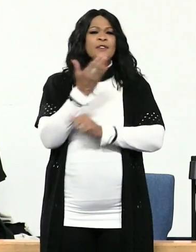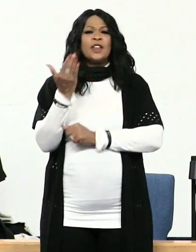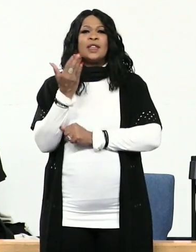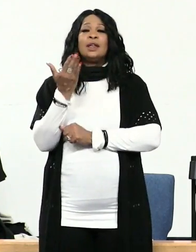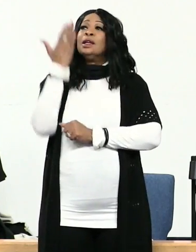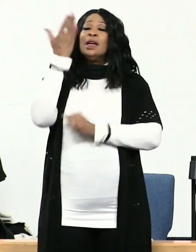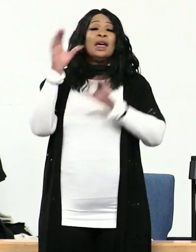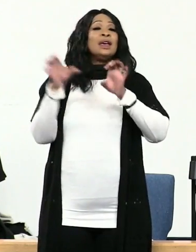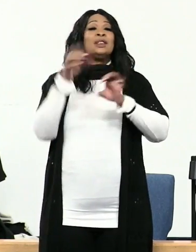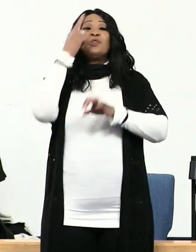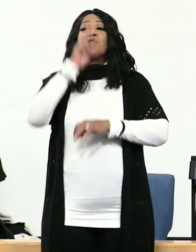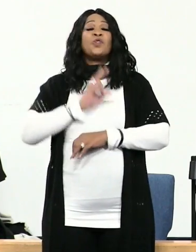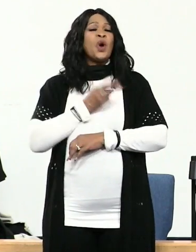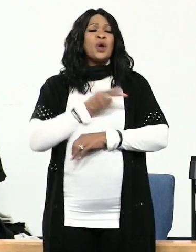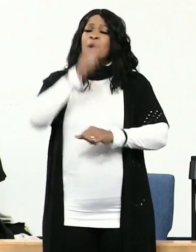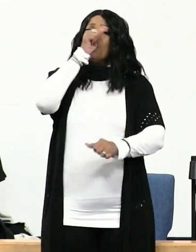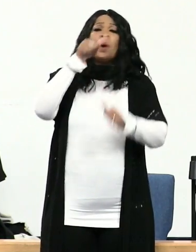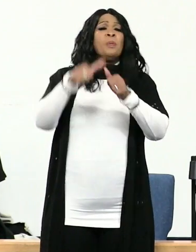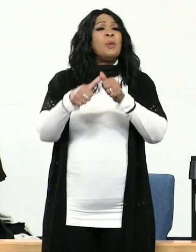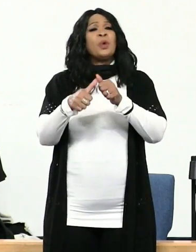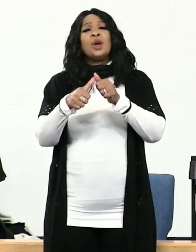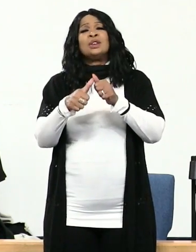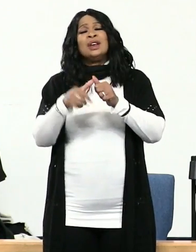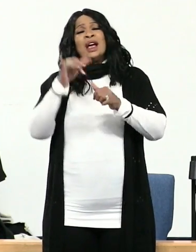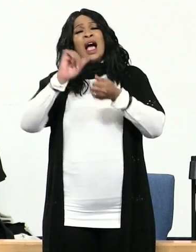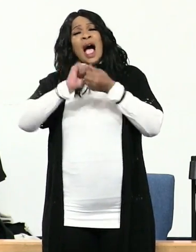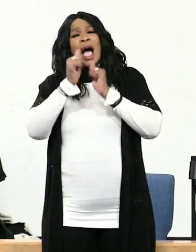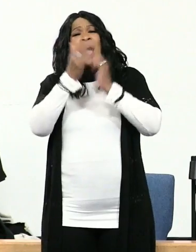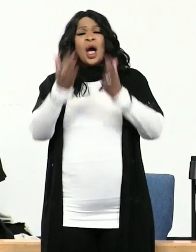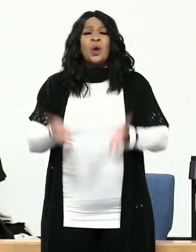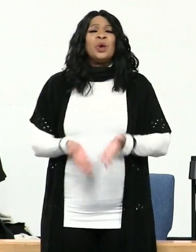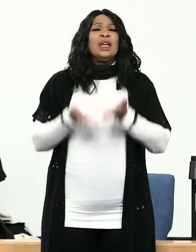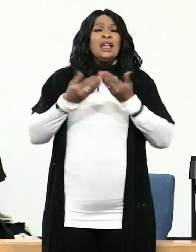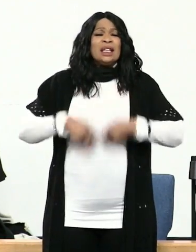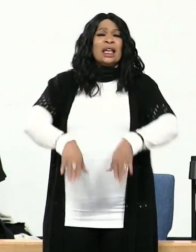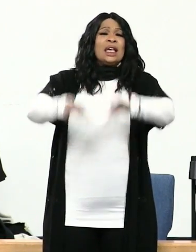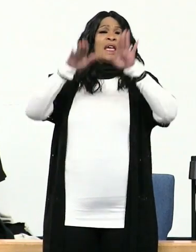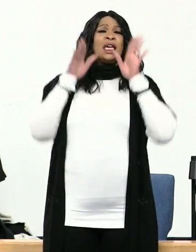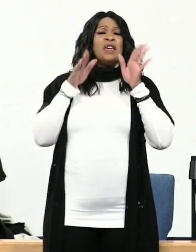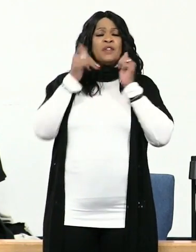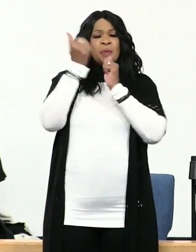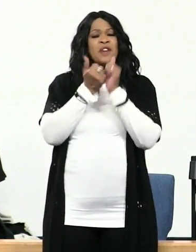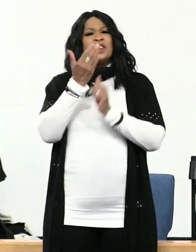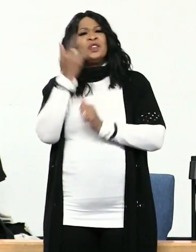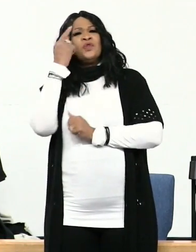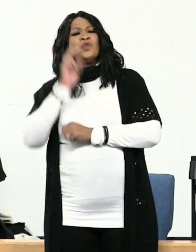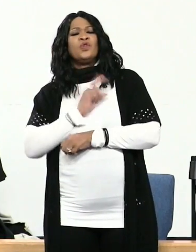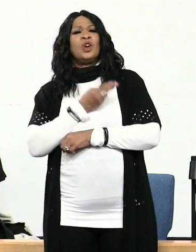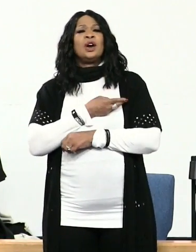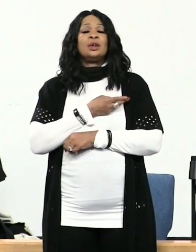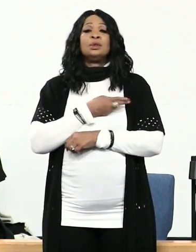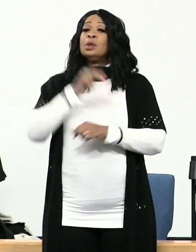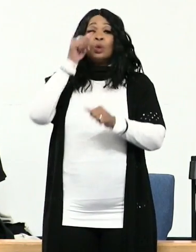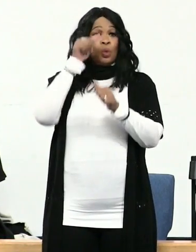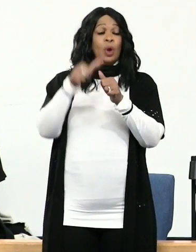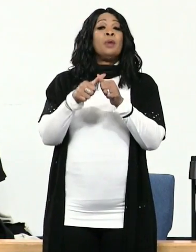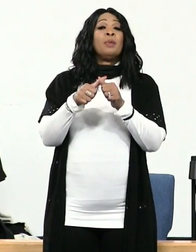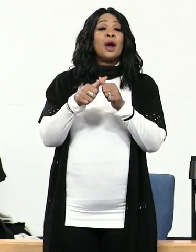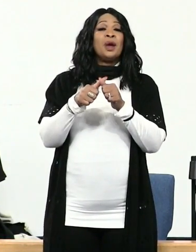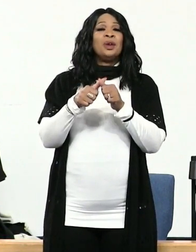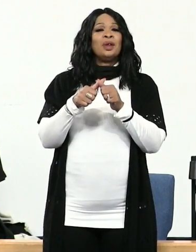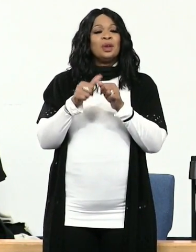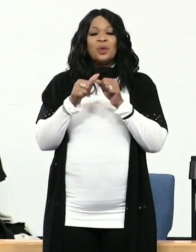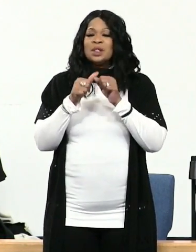he's done for us. Remembering how he gave up everything for us. Remembering what he's